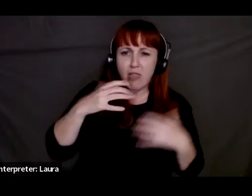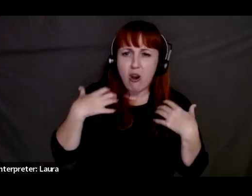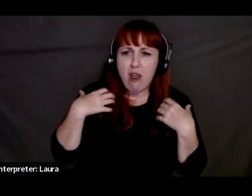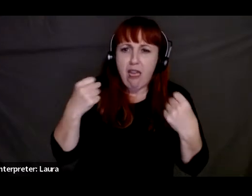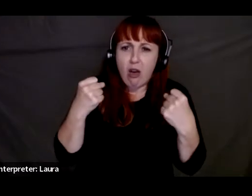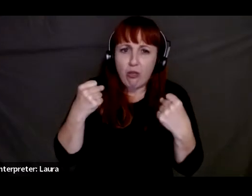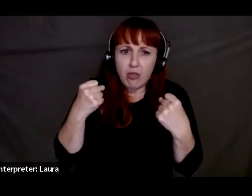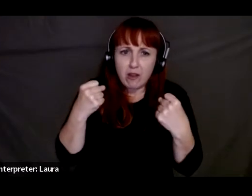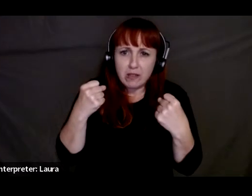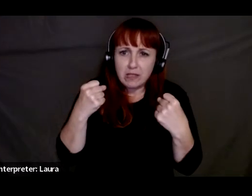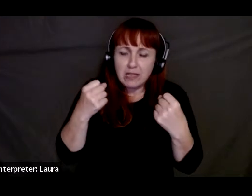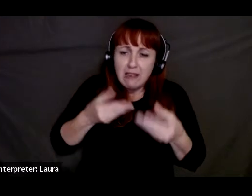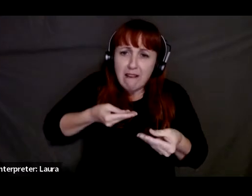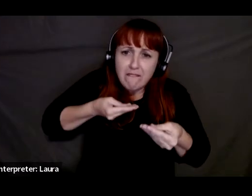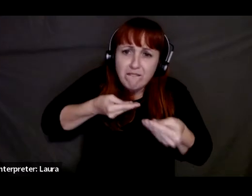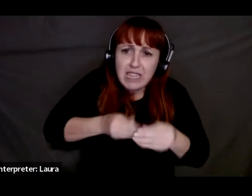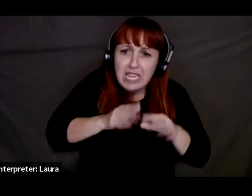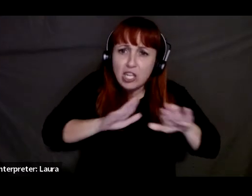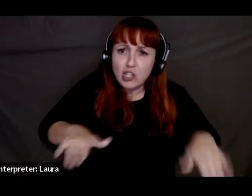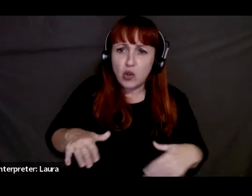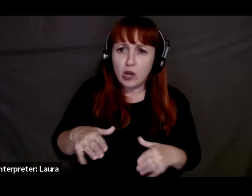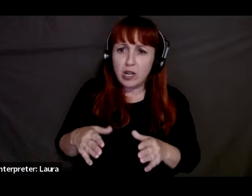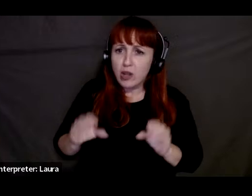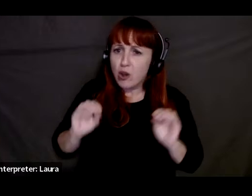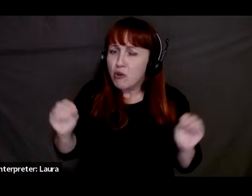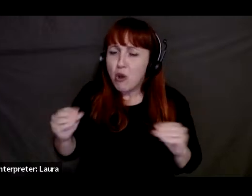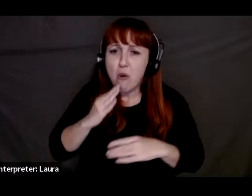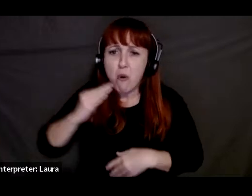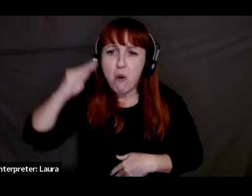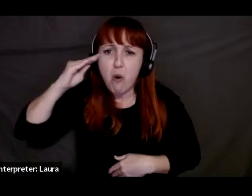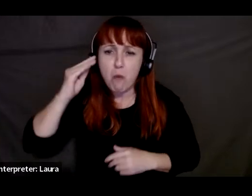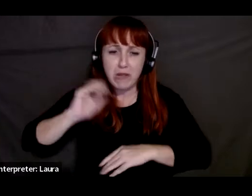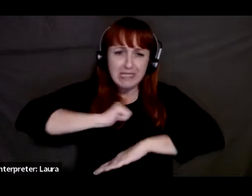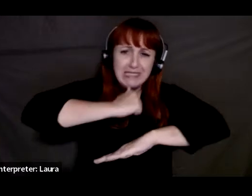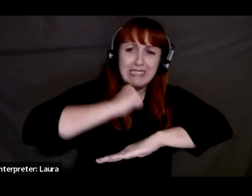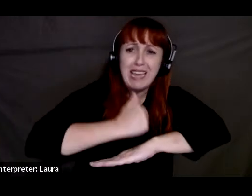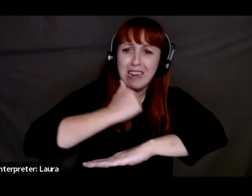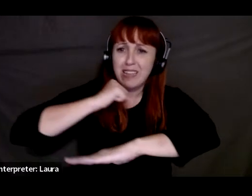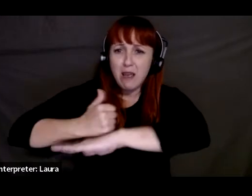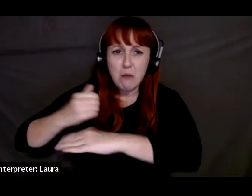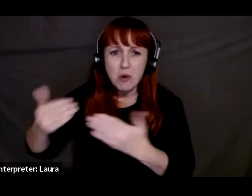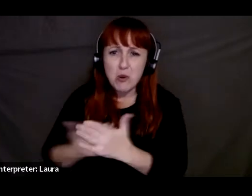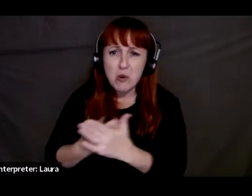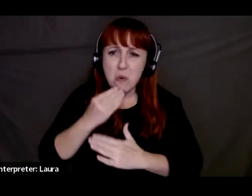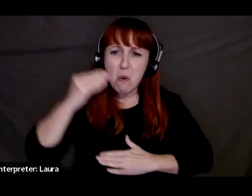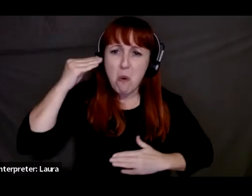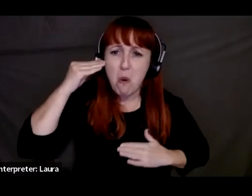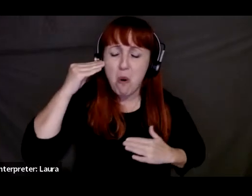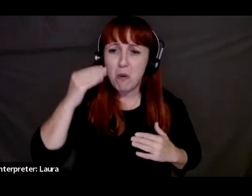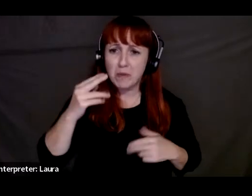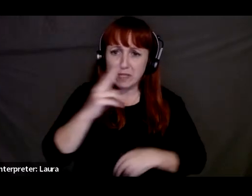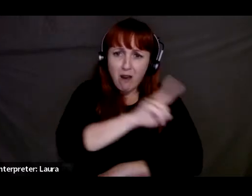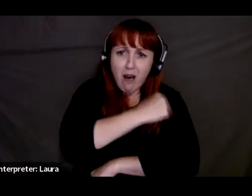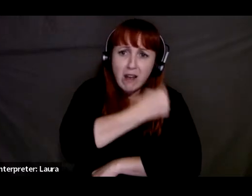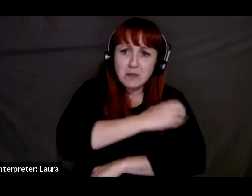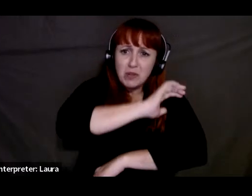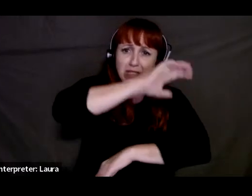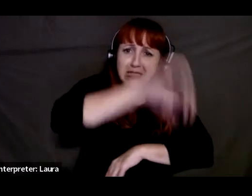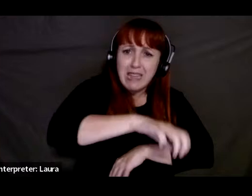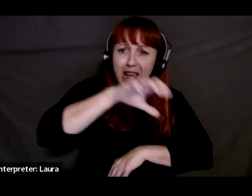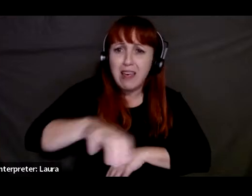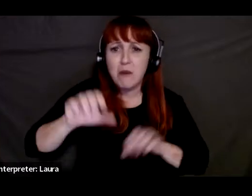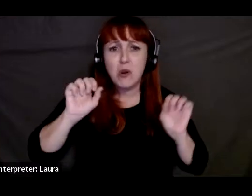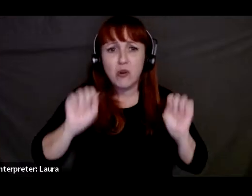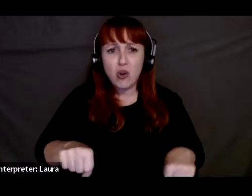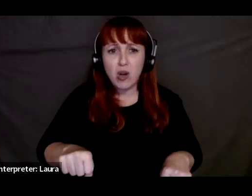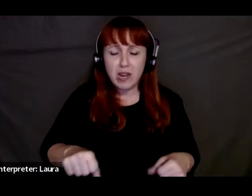feeding our children, low income, building homes, building hospitals.